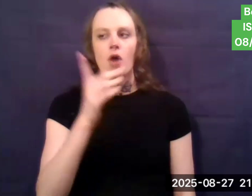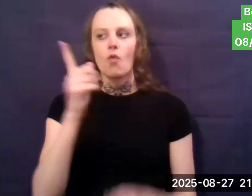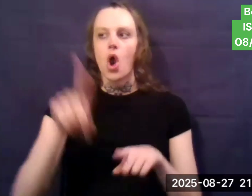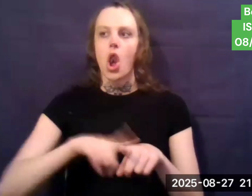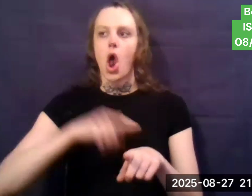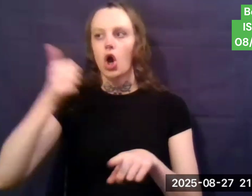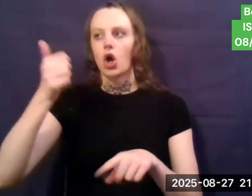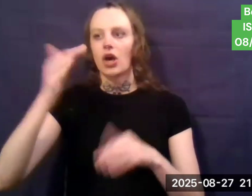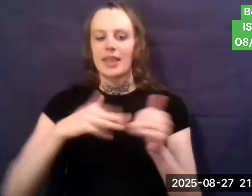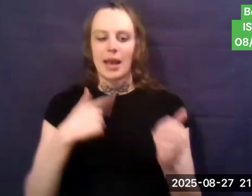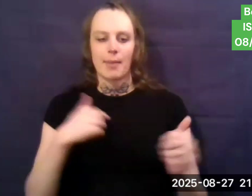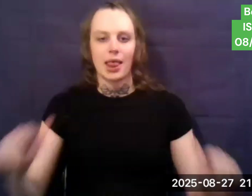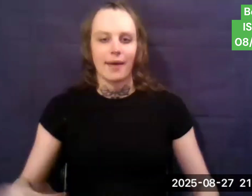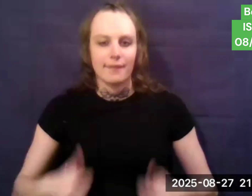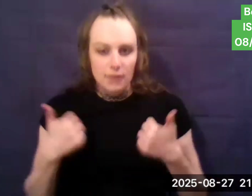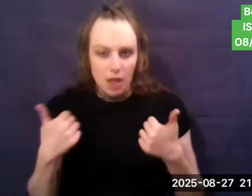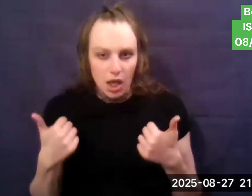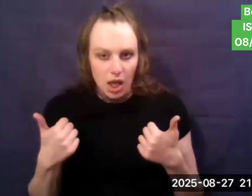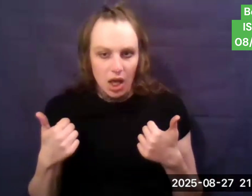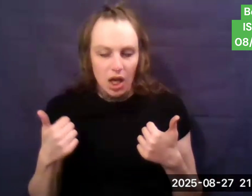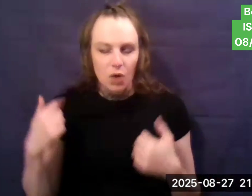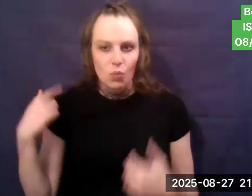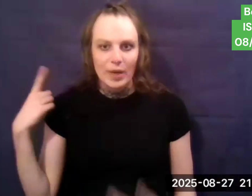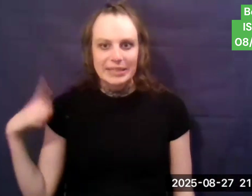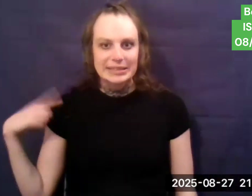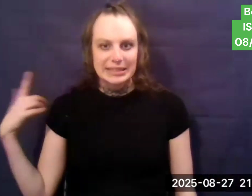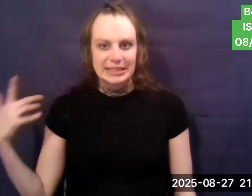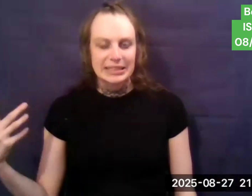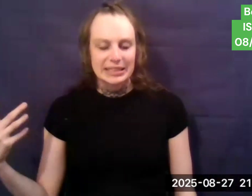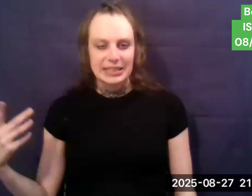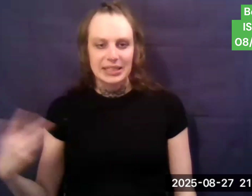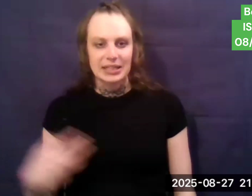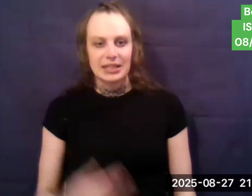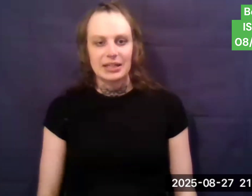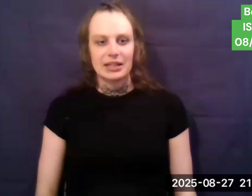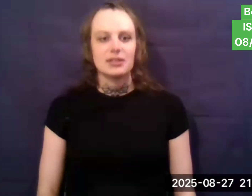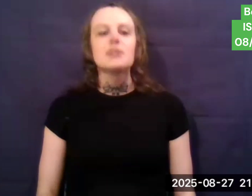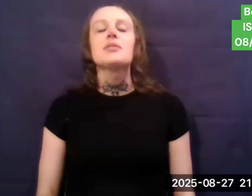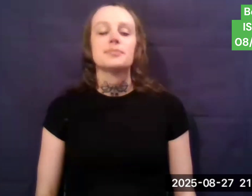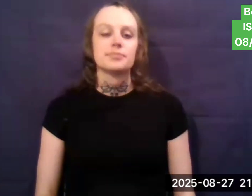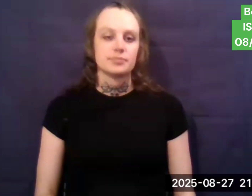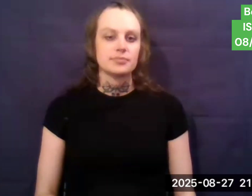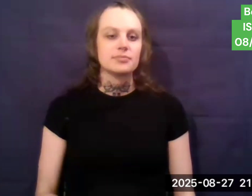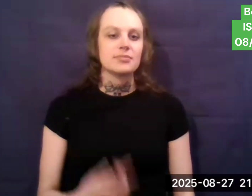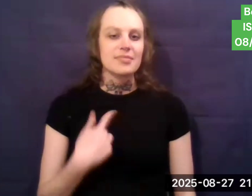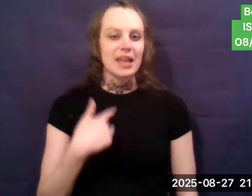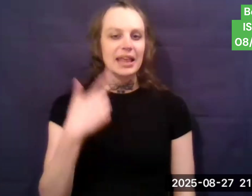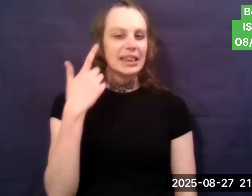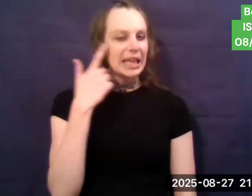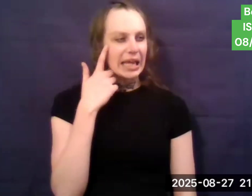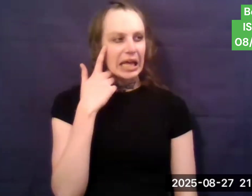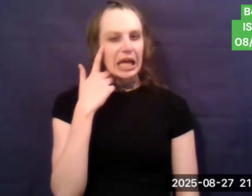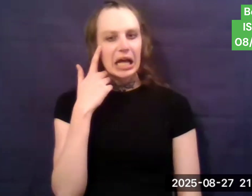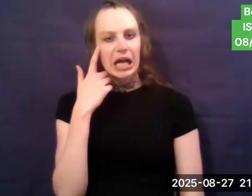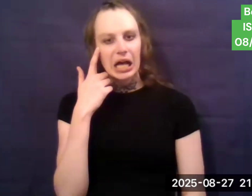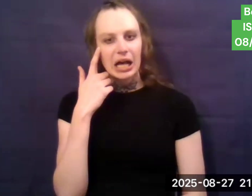been alive. That's crazy to me. Um, like, I'm pretty sure when my mom got out of prison when I